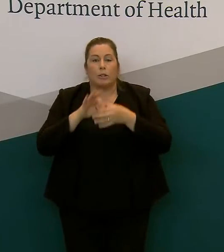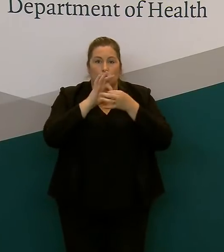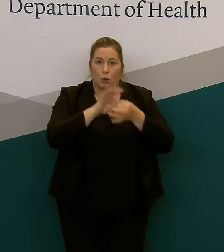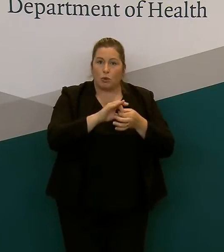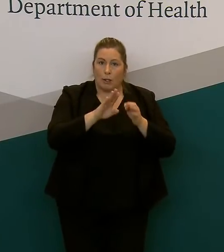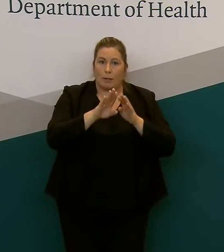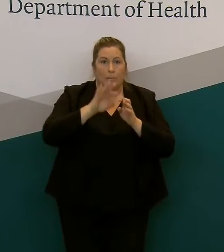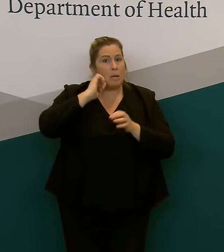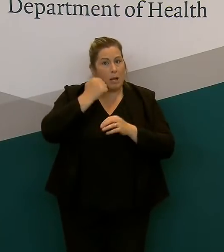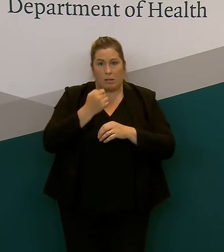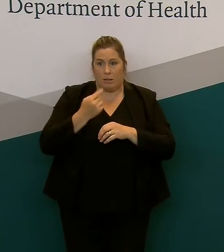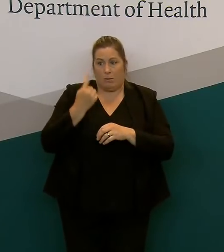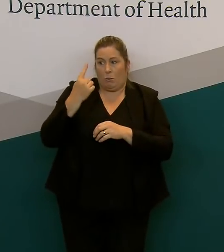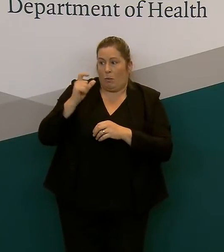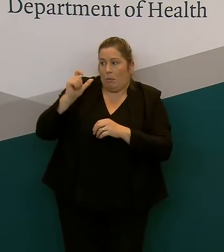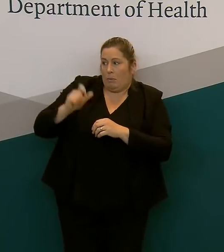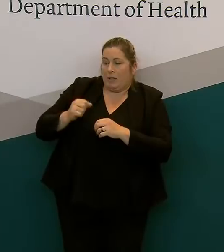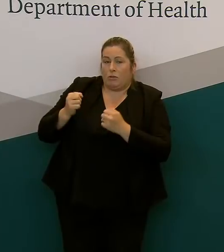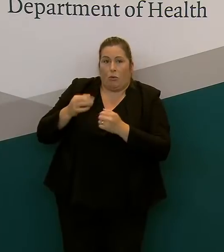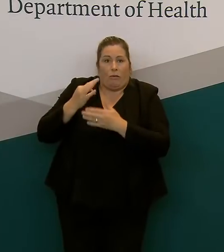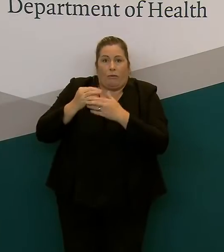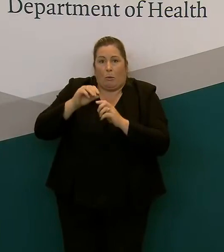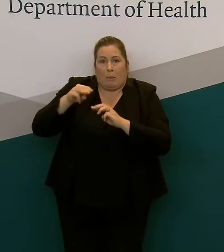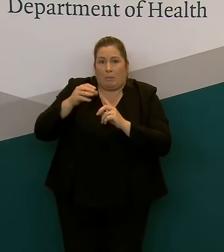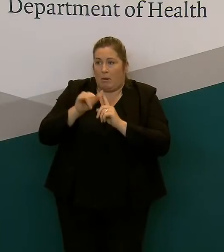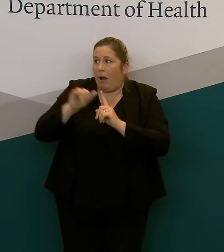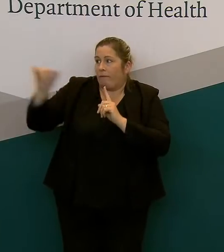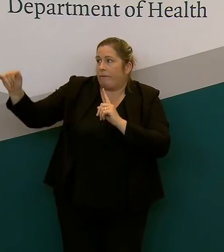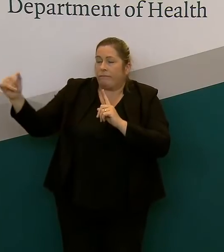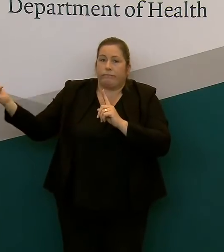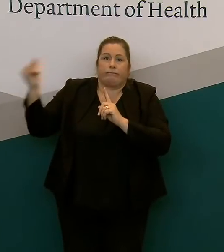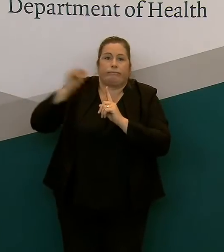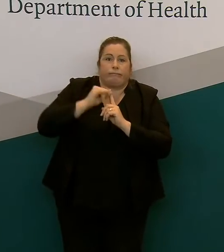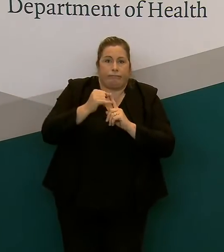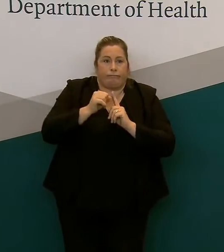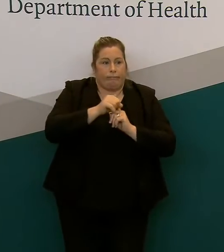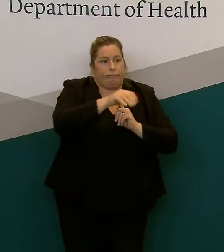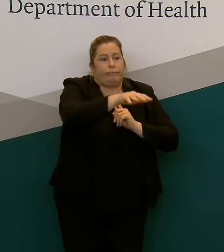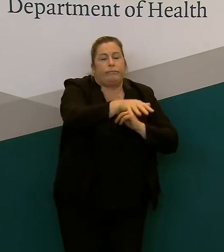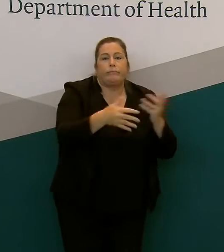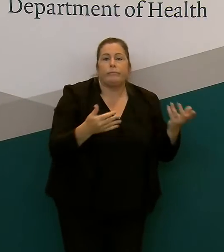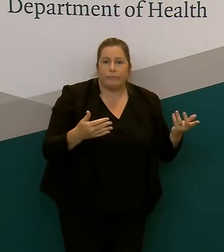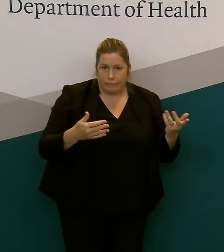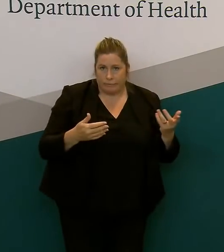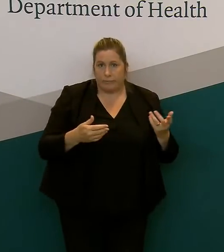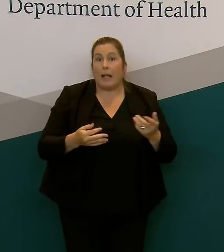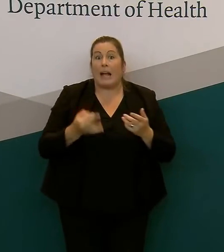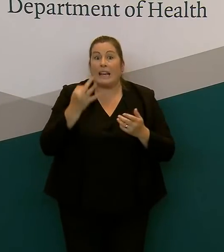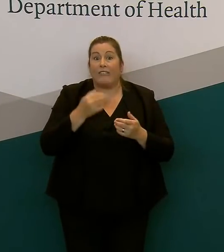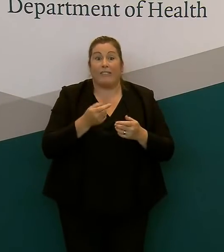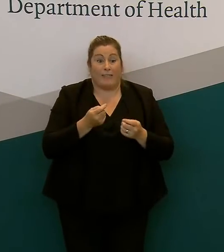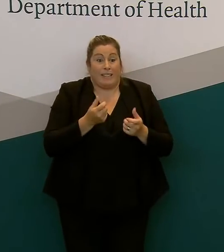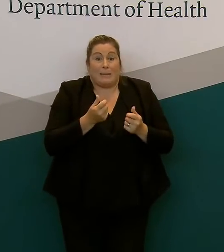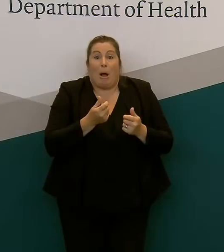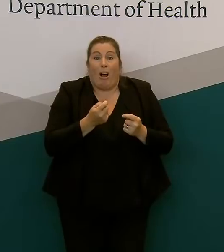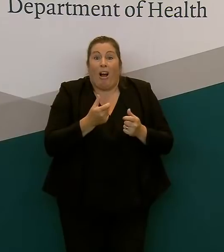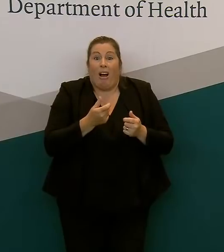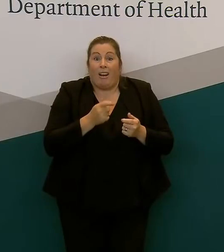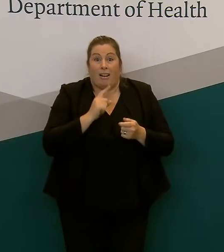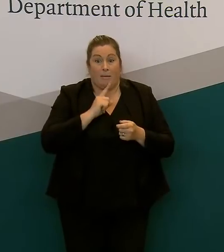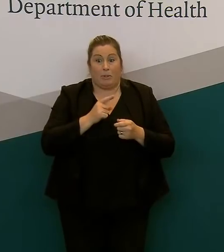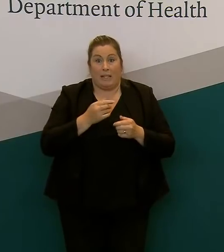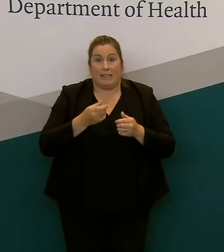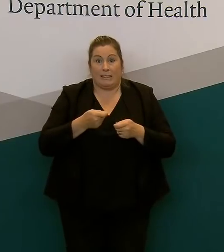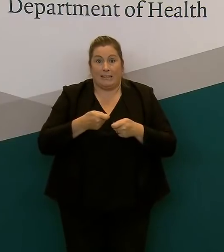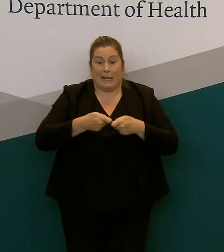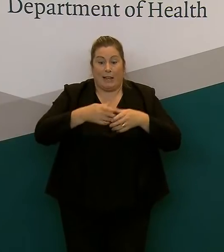in association with travel outside of this country. And a small number of additional cases leading to additional spread here will be the means through which, as